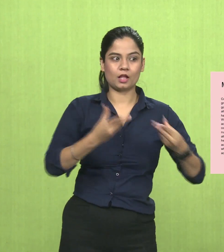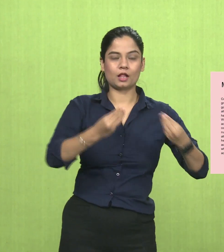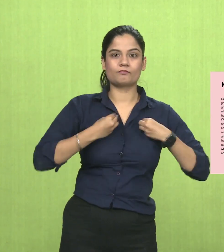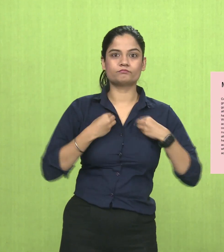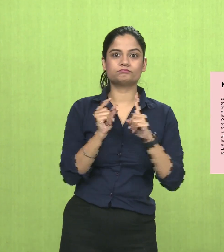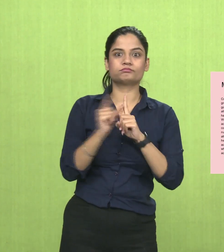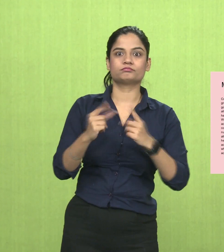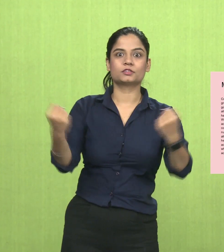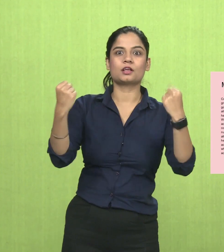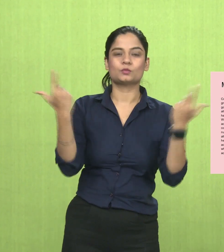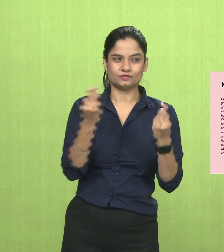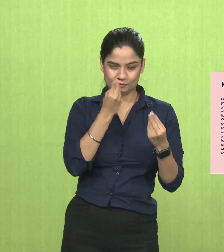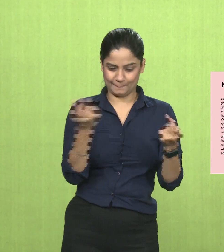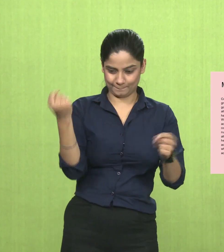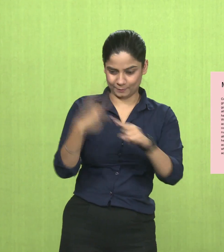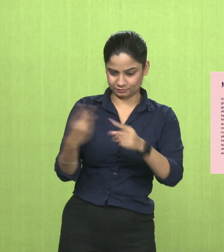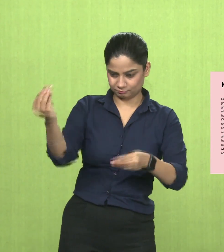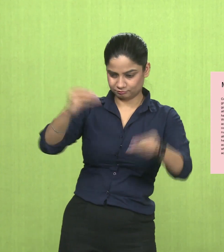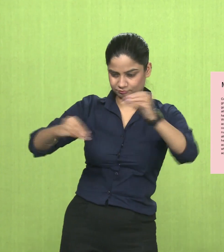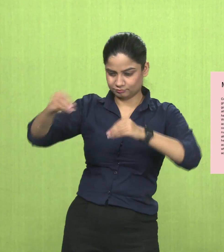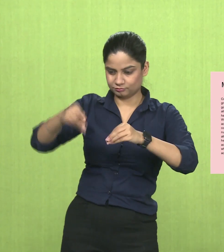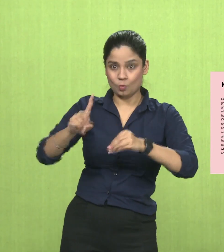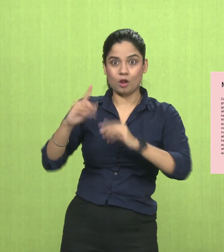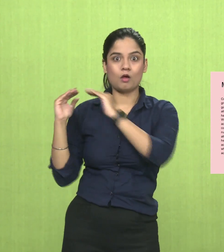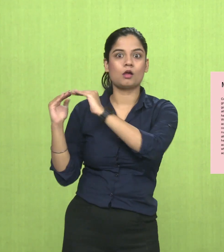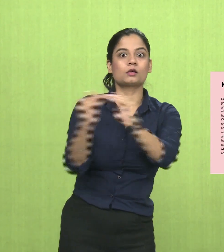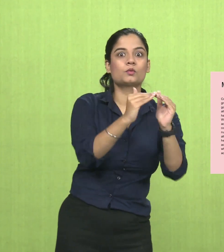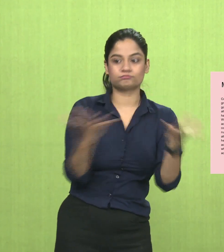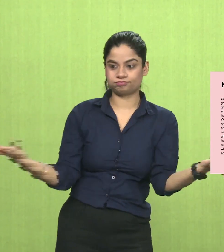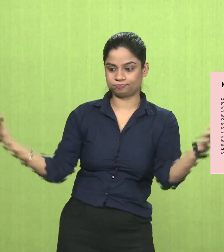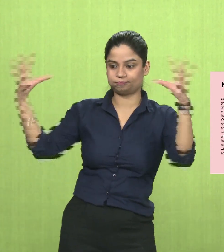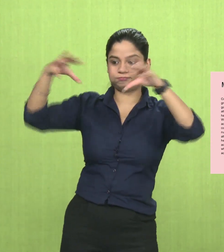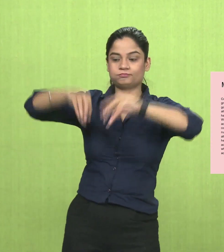the foods which will match up to the nutritional value for all the family members.